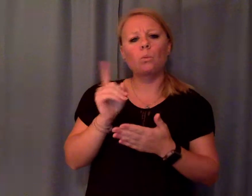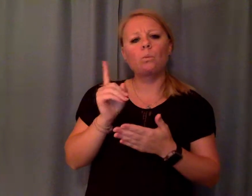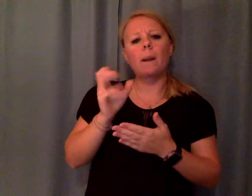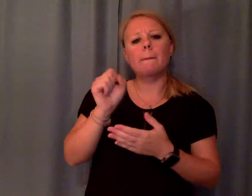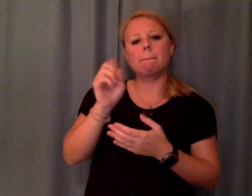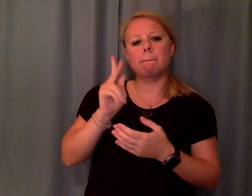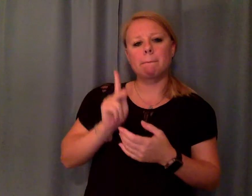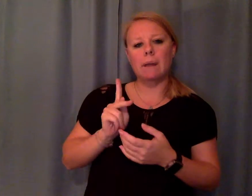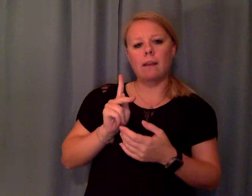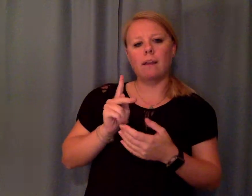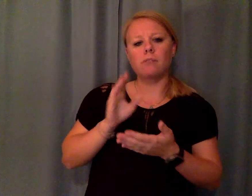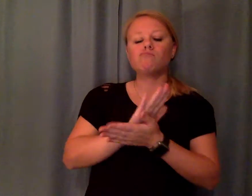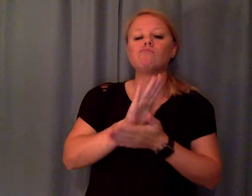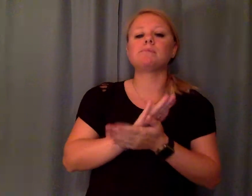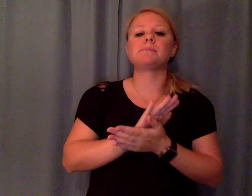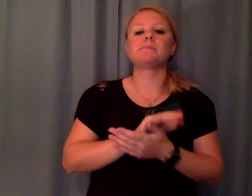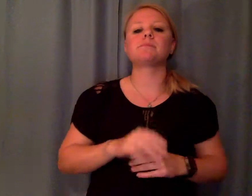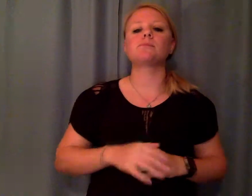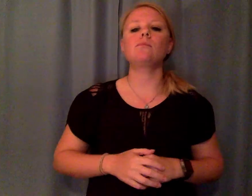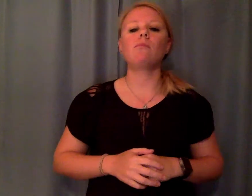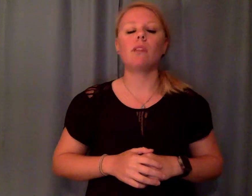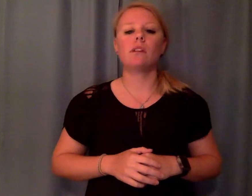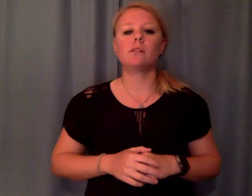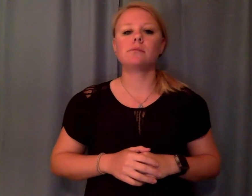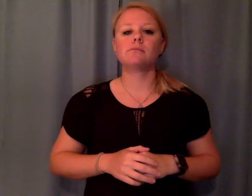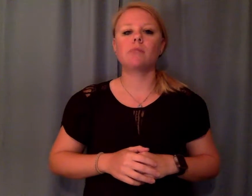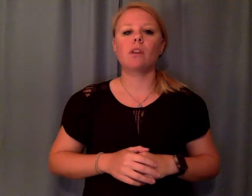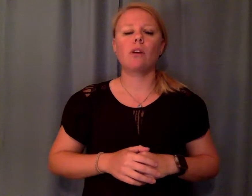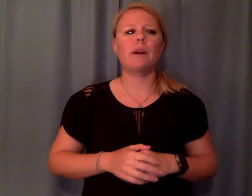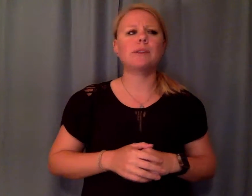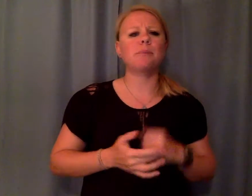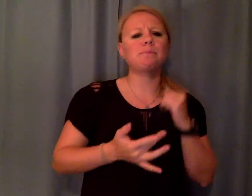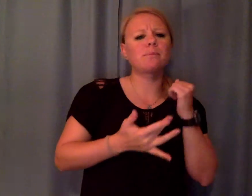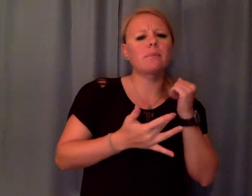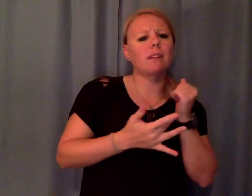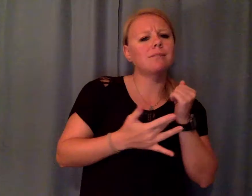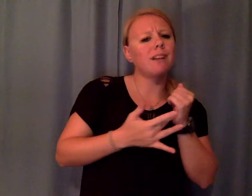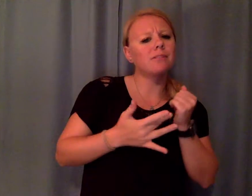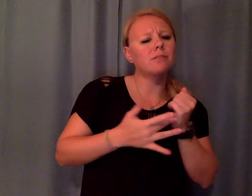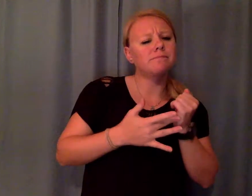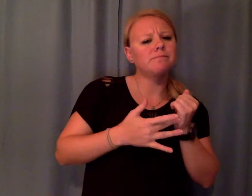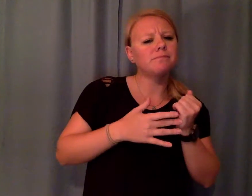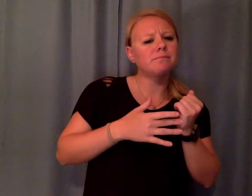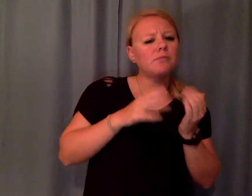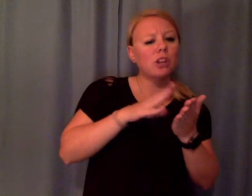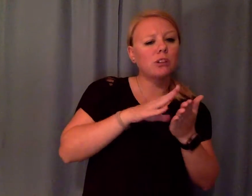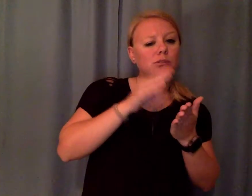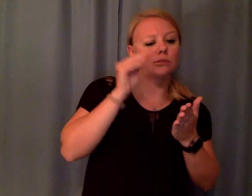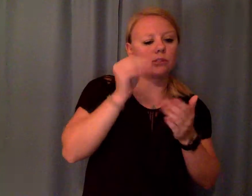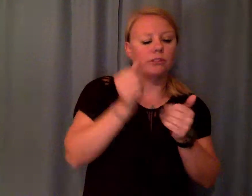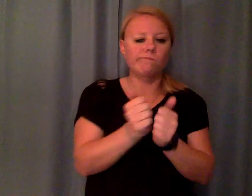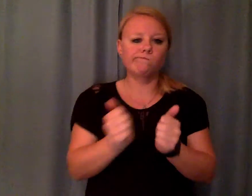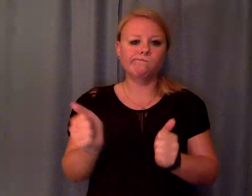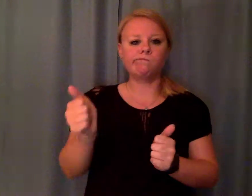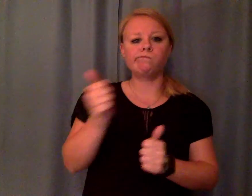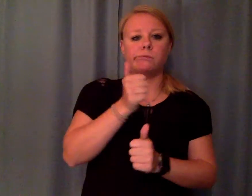These days, students usually know a little bit more than teachers with the technology.